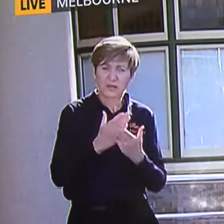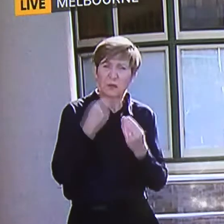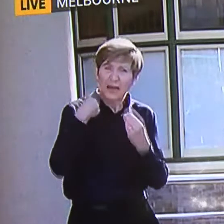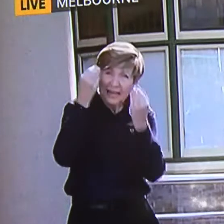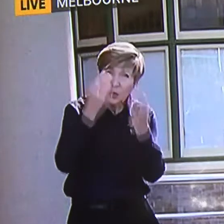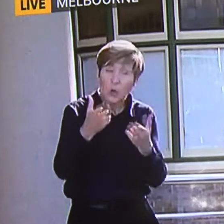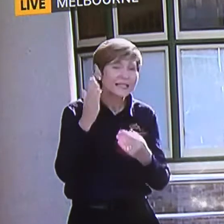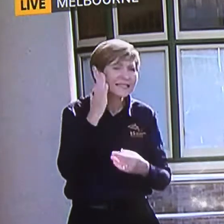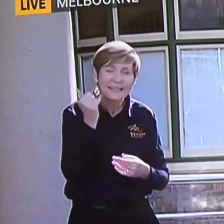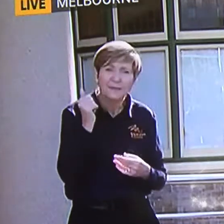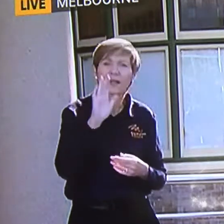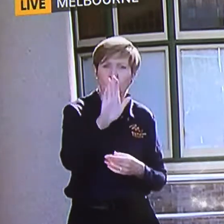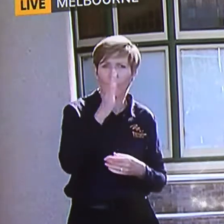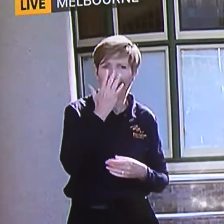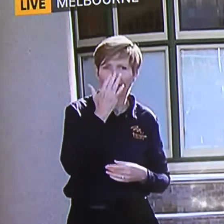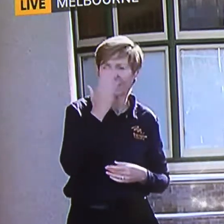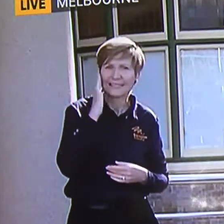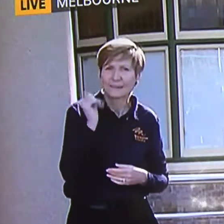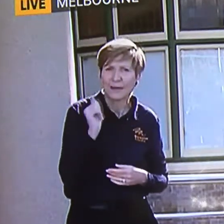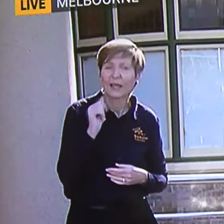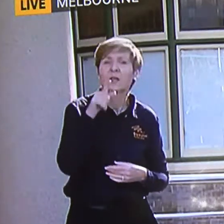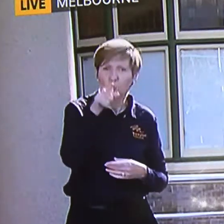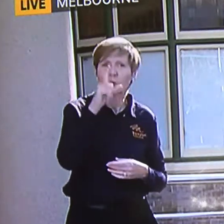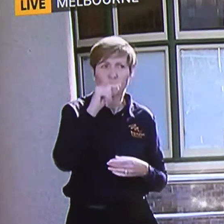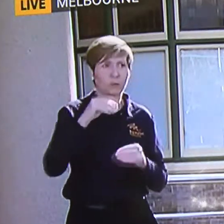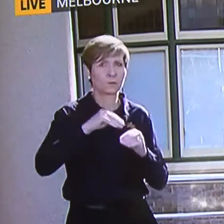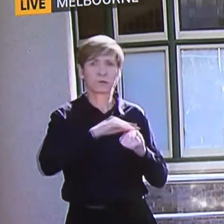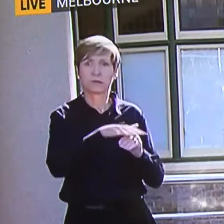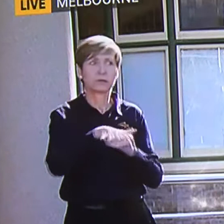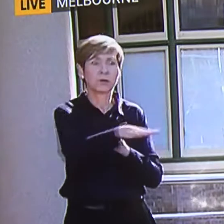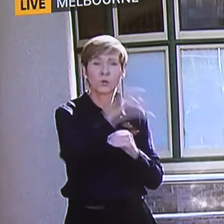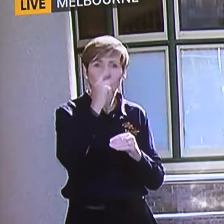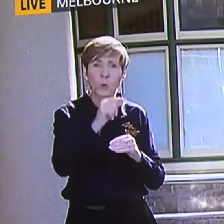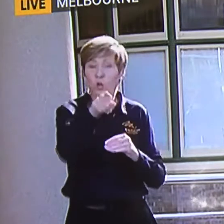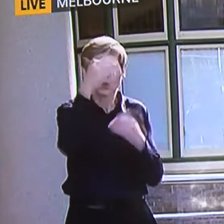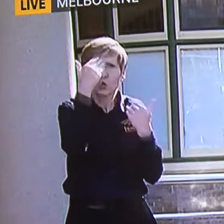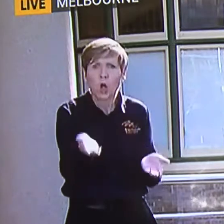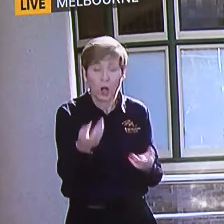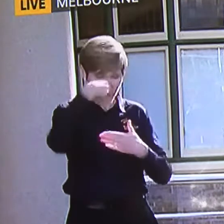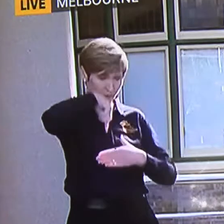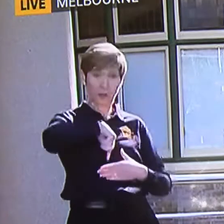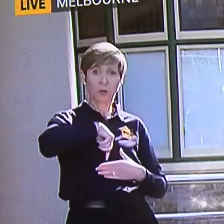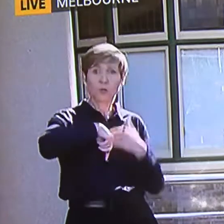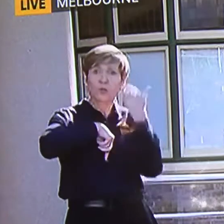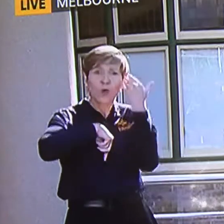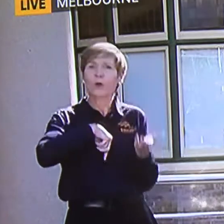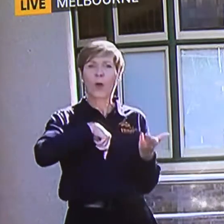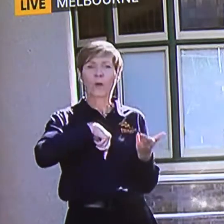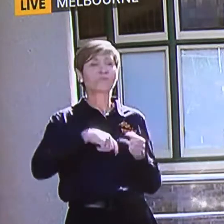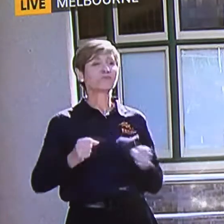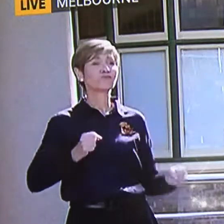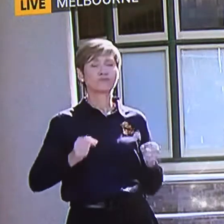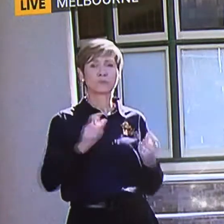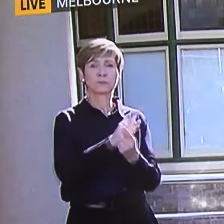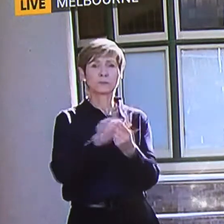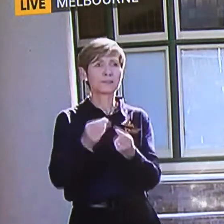any of us can have an impact on others. But my message to all Australians, and I'll almost finish here, I know